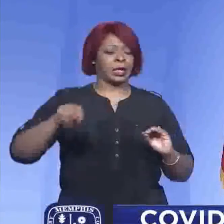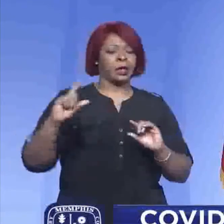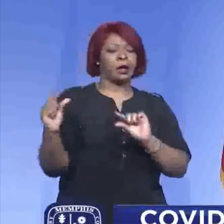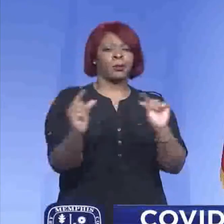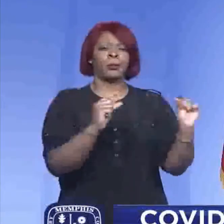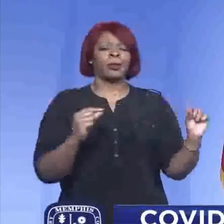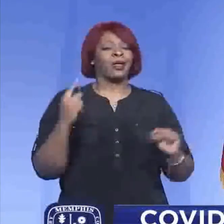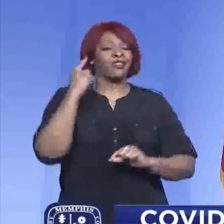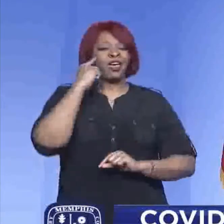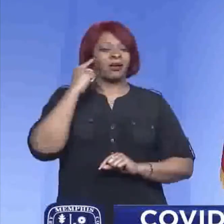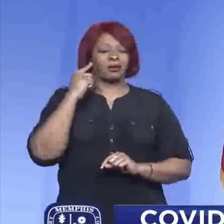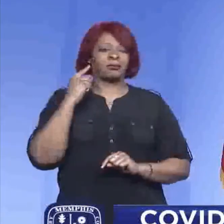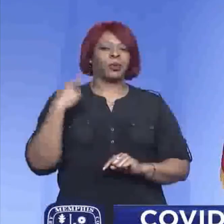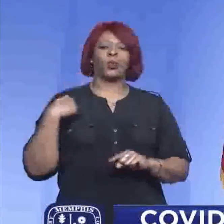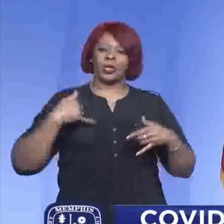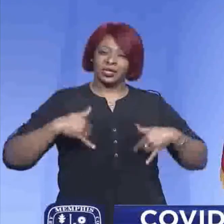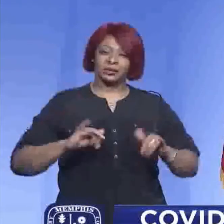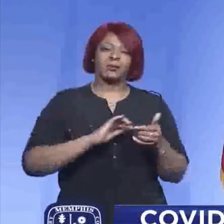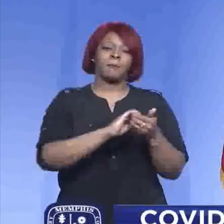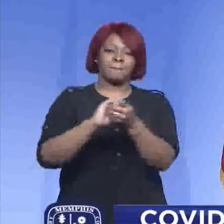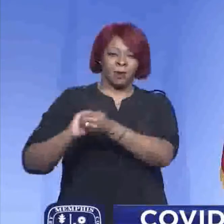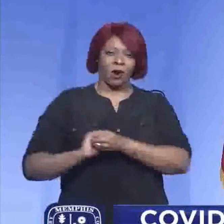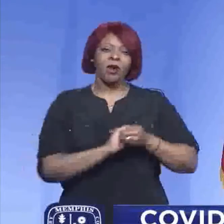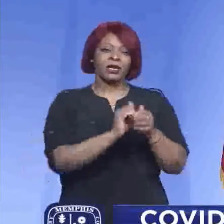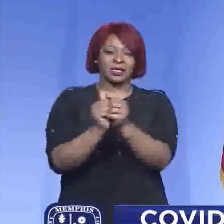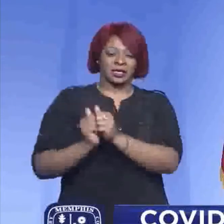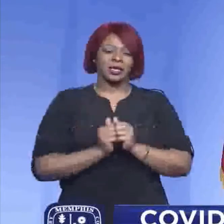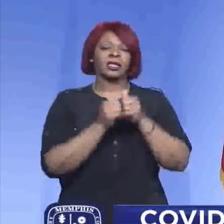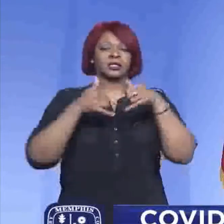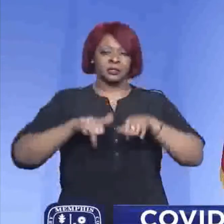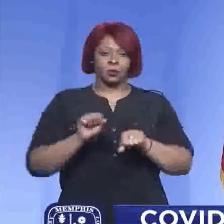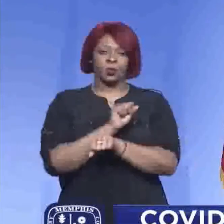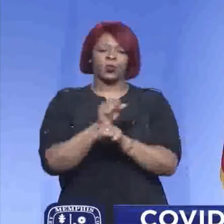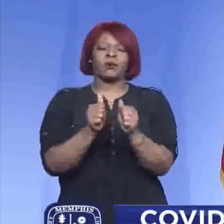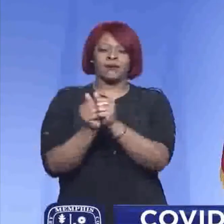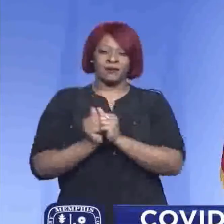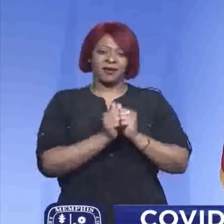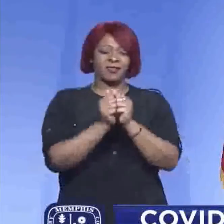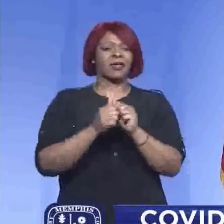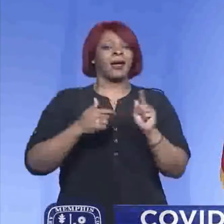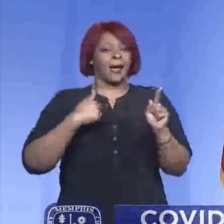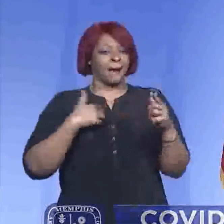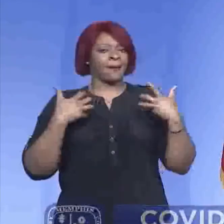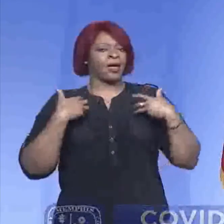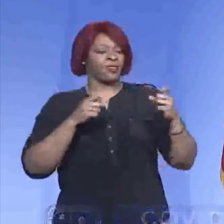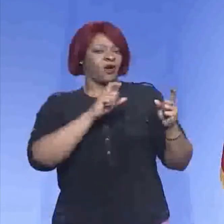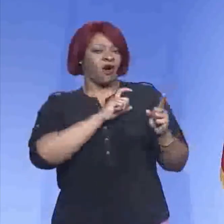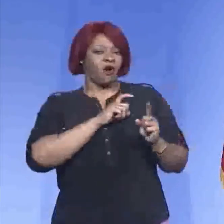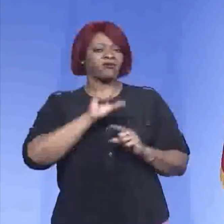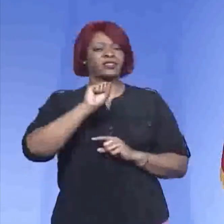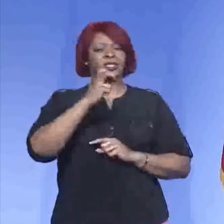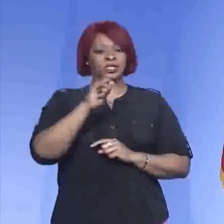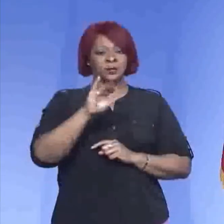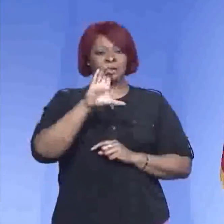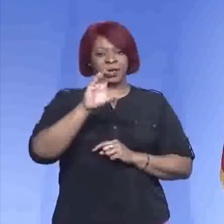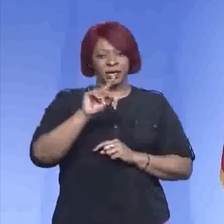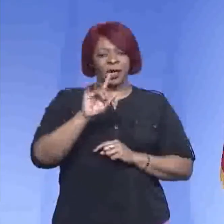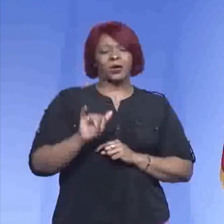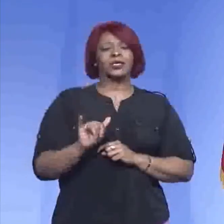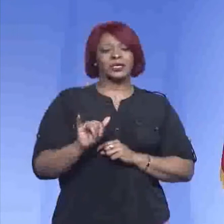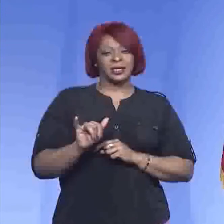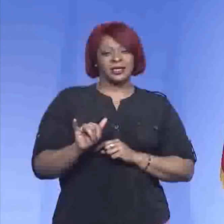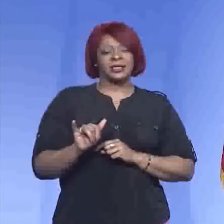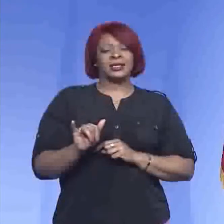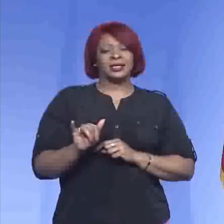rumored. We are partners in this. We are working together. I'm the health officer of Shelby County,